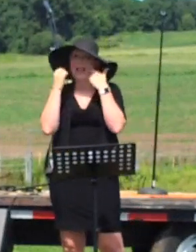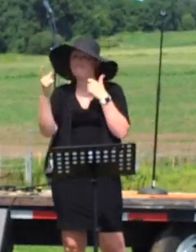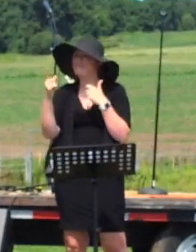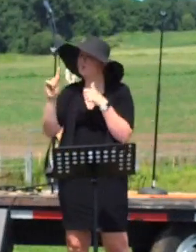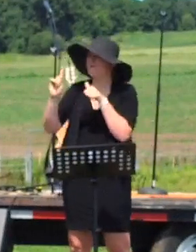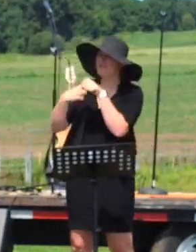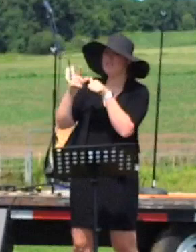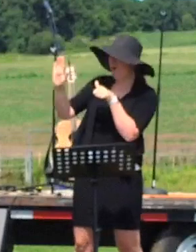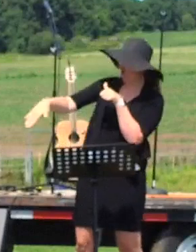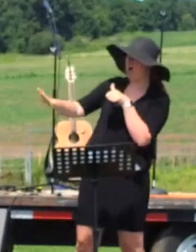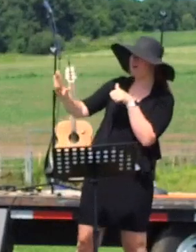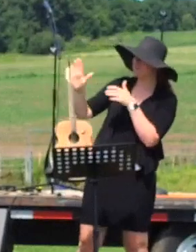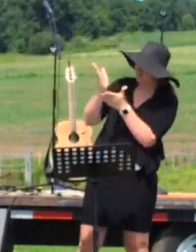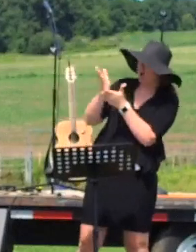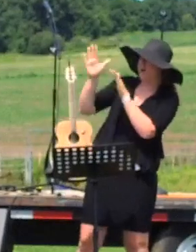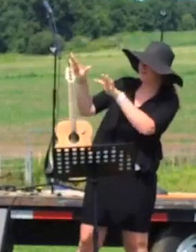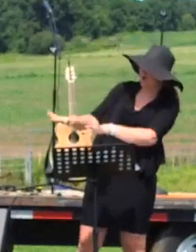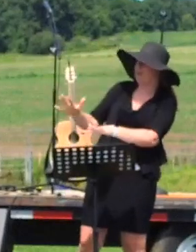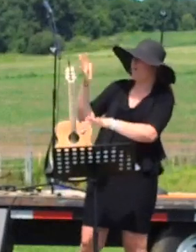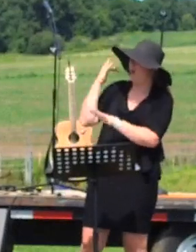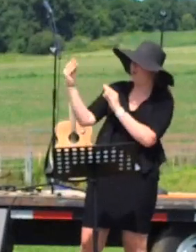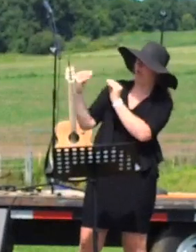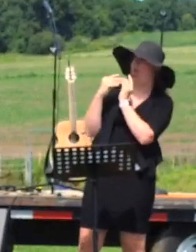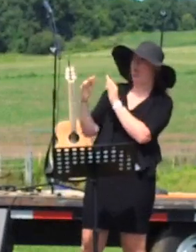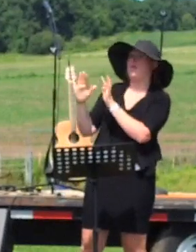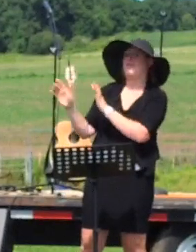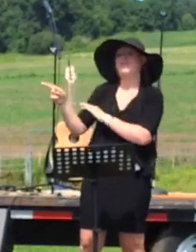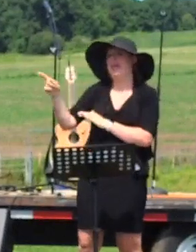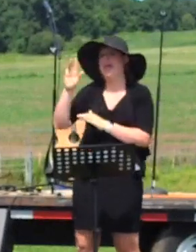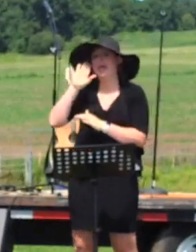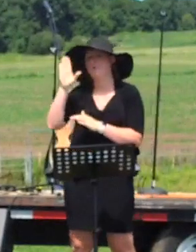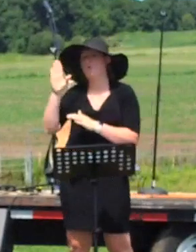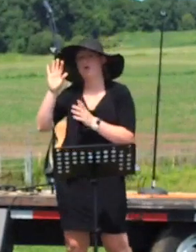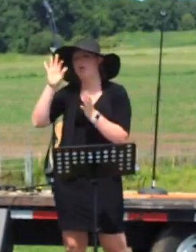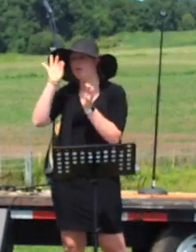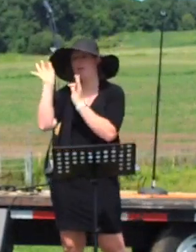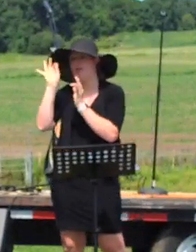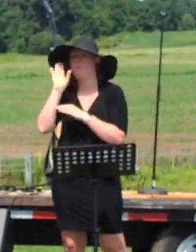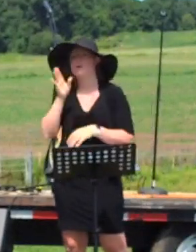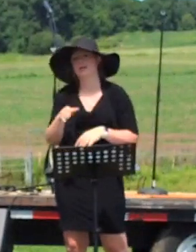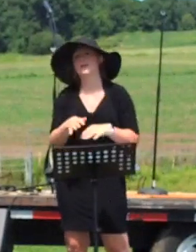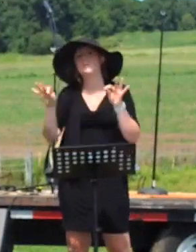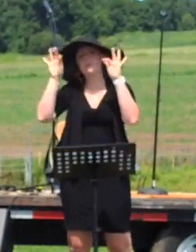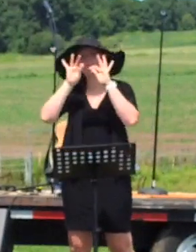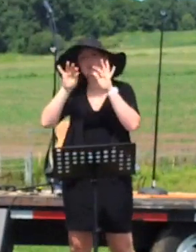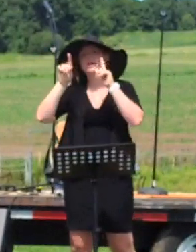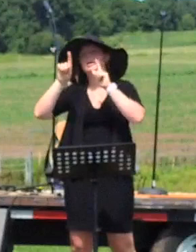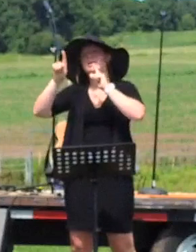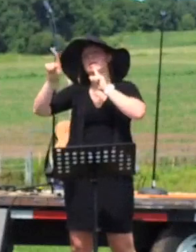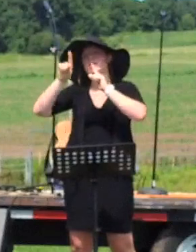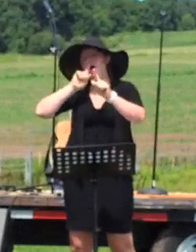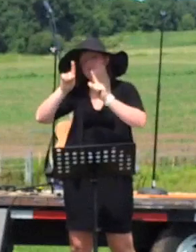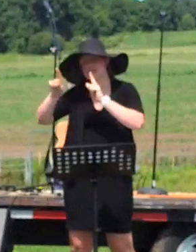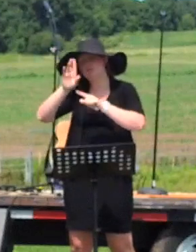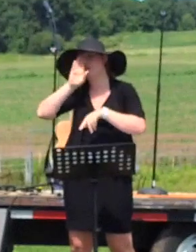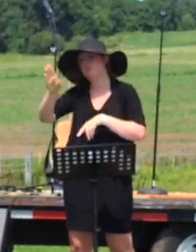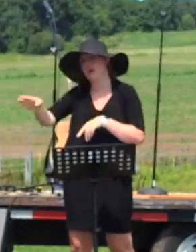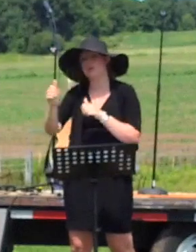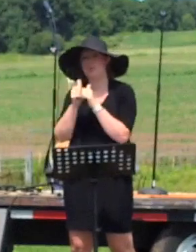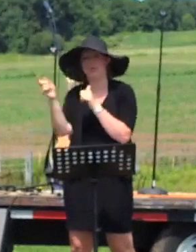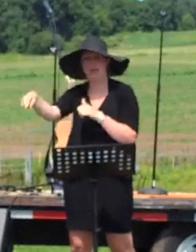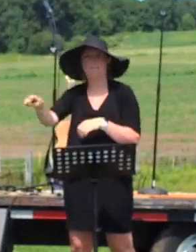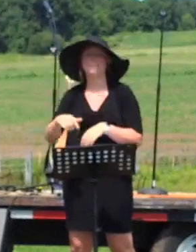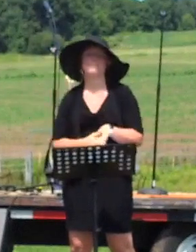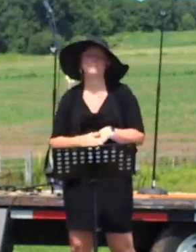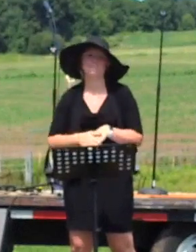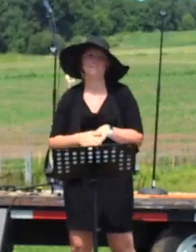before that, they won't get it. So have conversations with them and be direct.